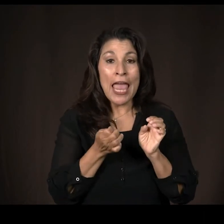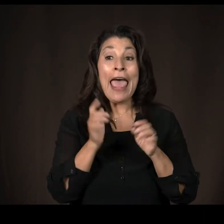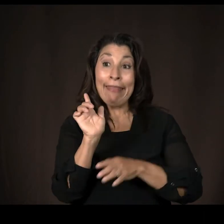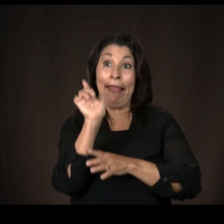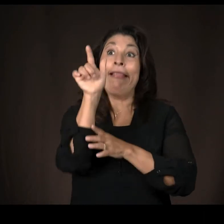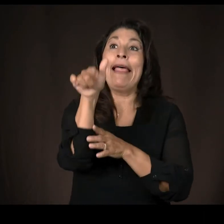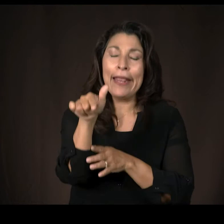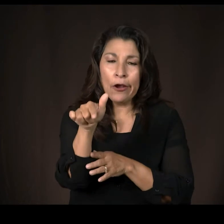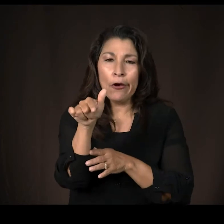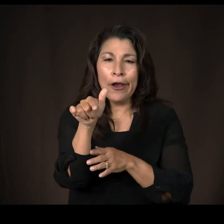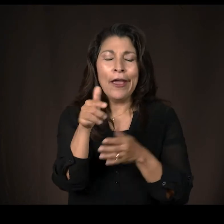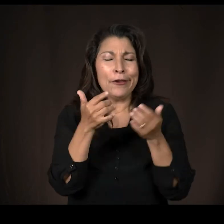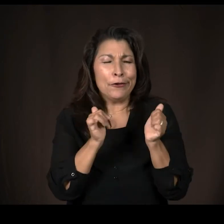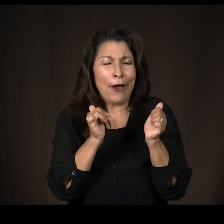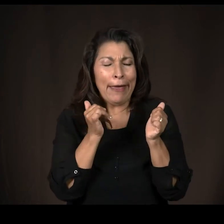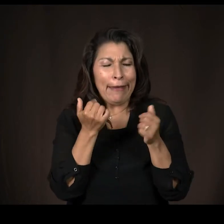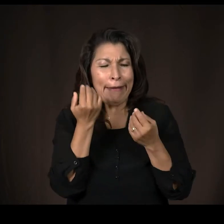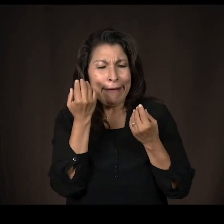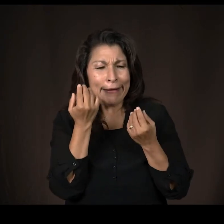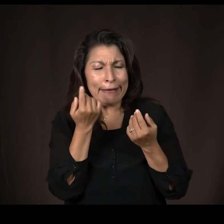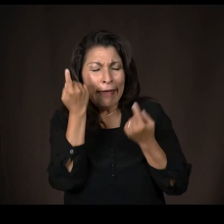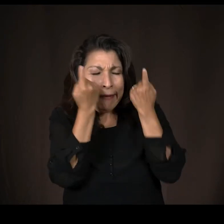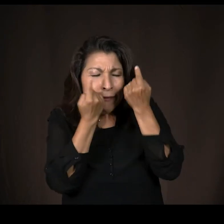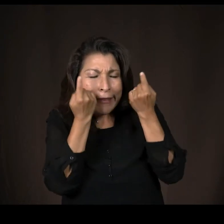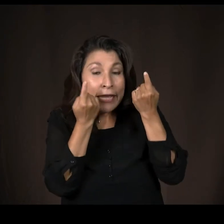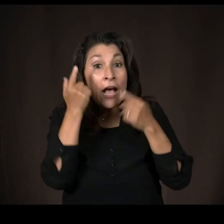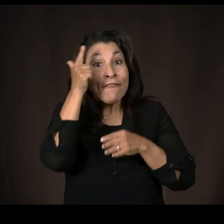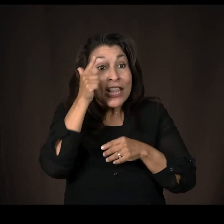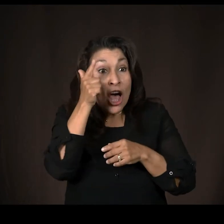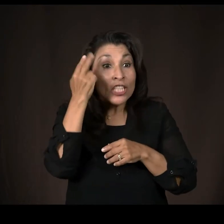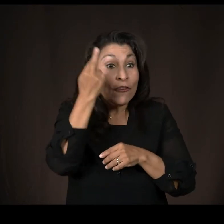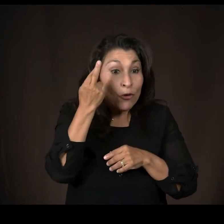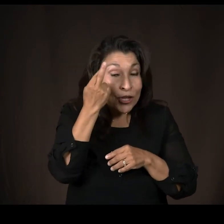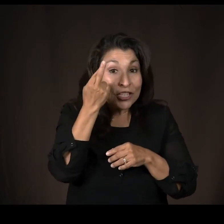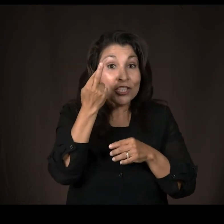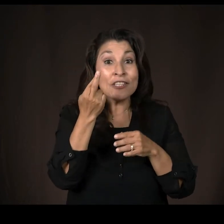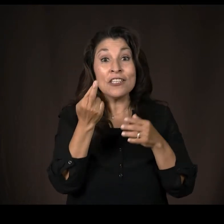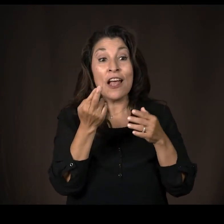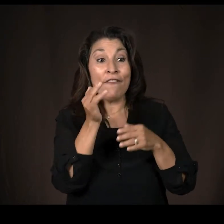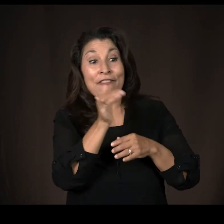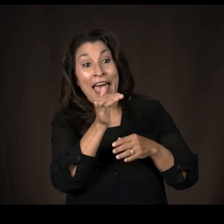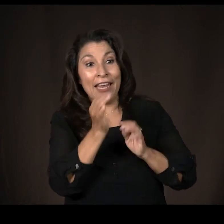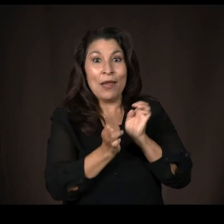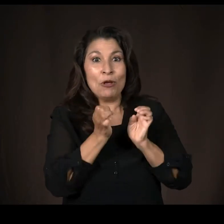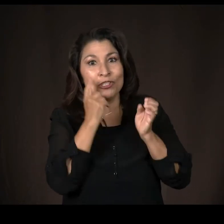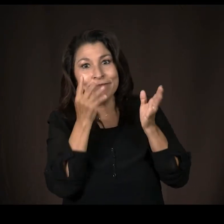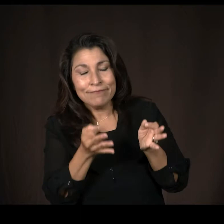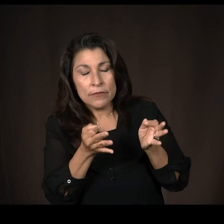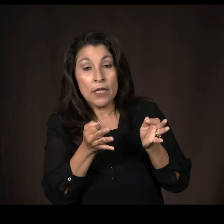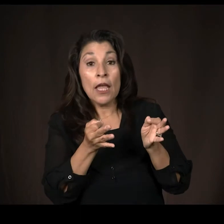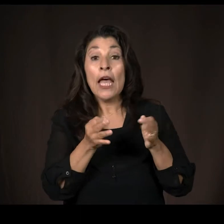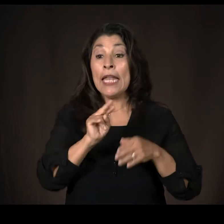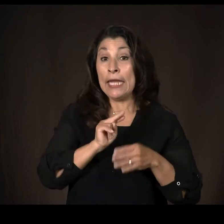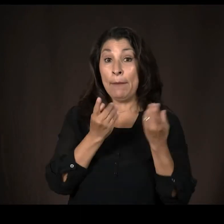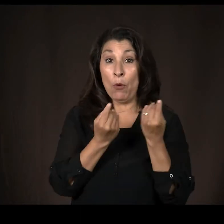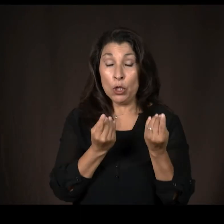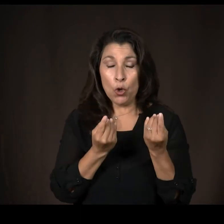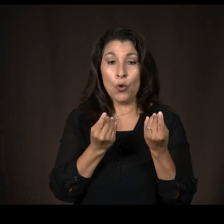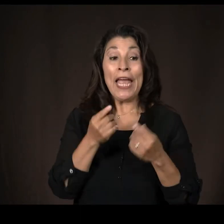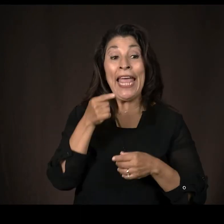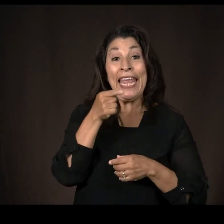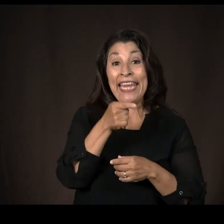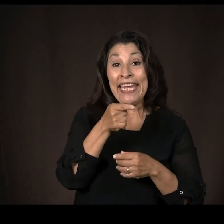then later you look for a logical reason to justify what emotional decision you made. So what does Nehemiah do?